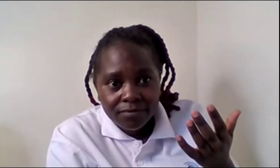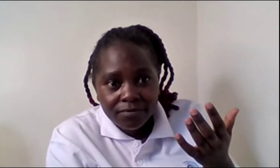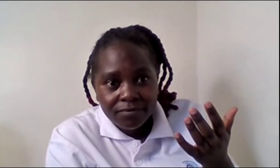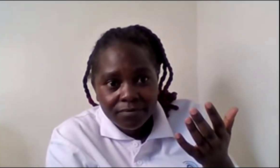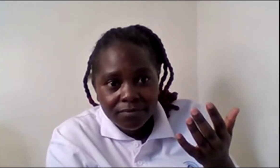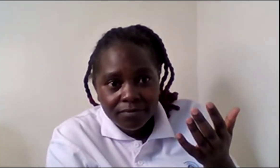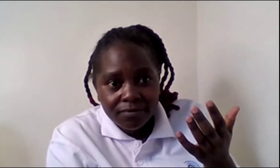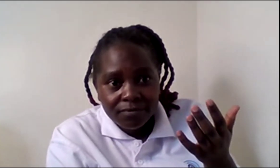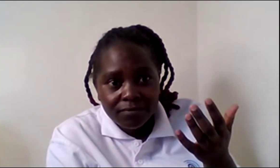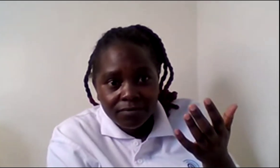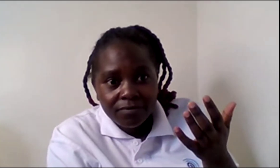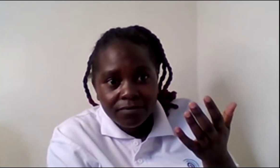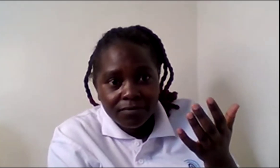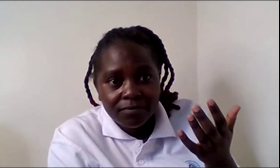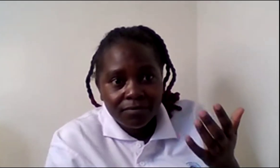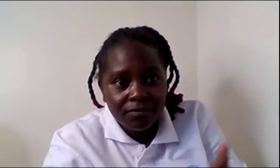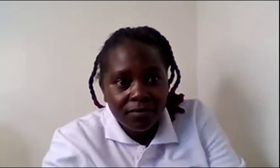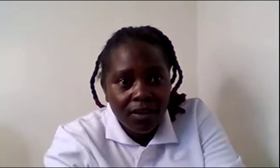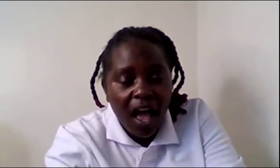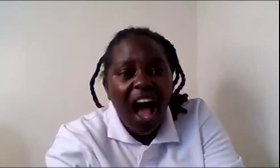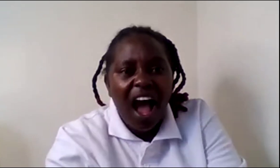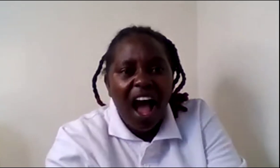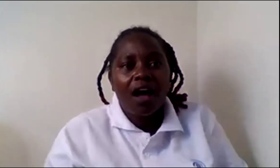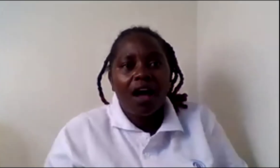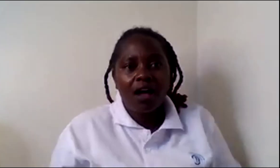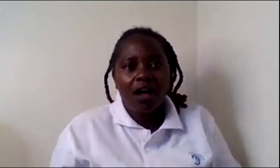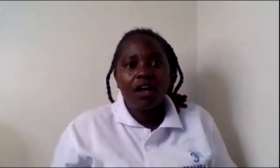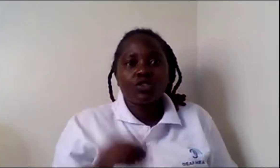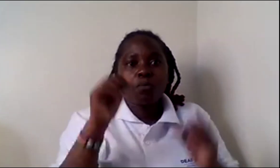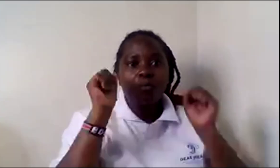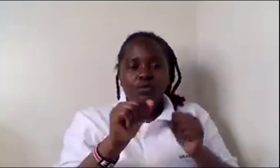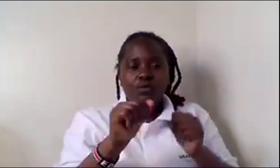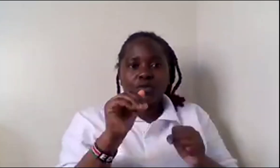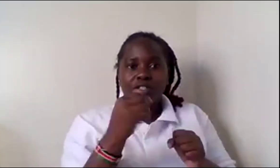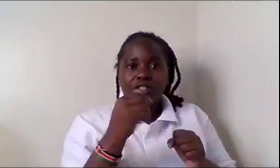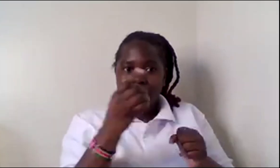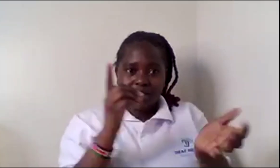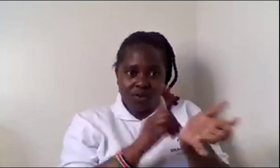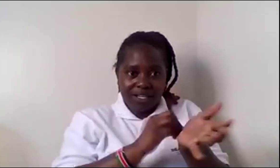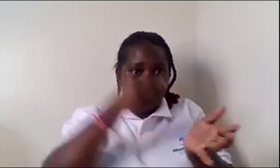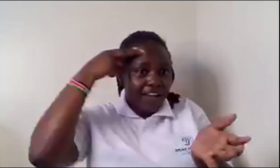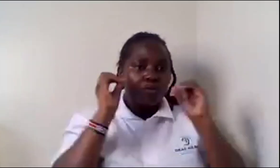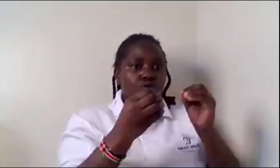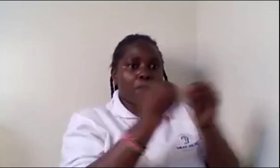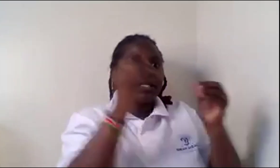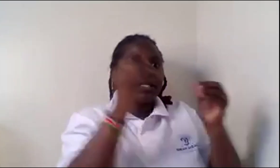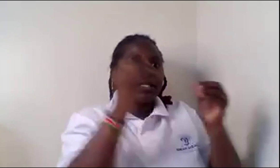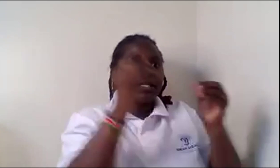I've seen a question in the chat box. I think someone was asking, is chlamydia,